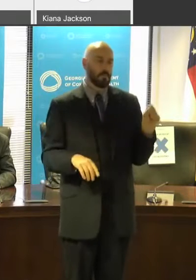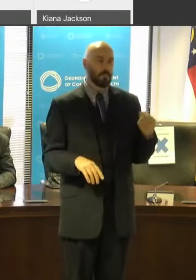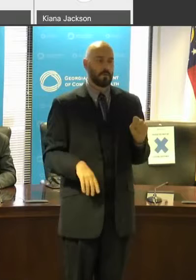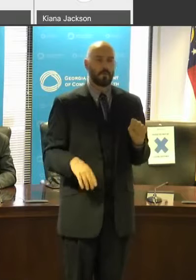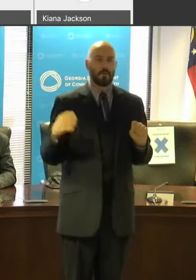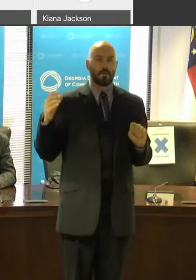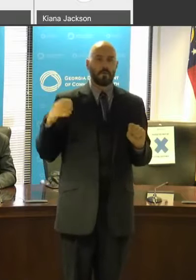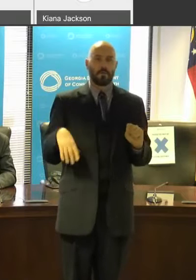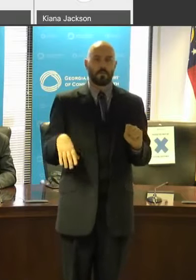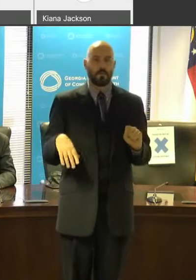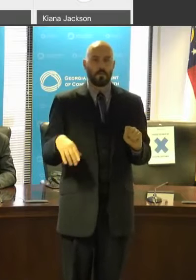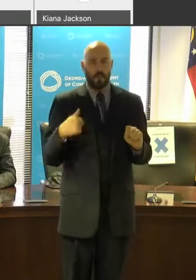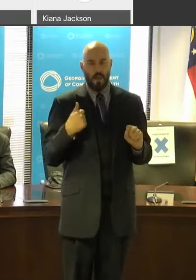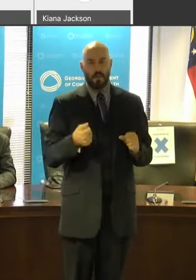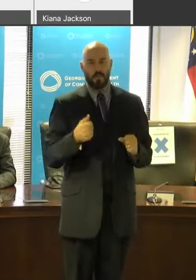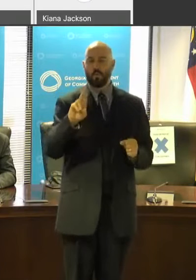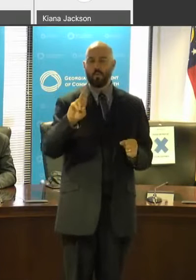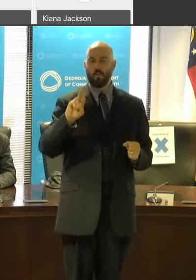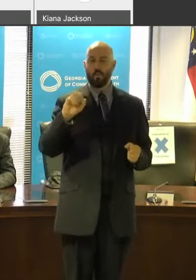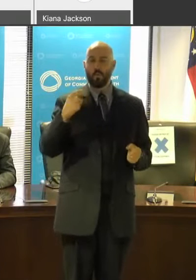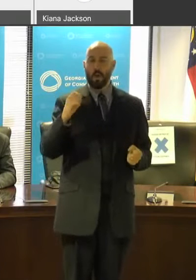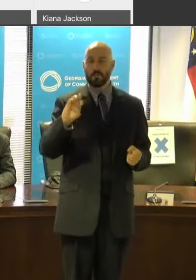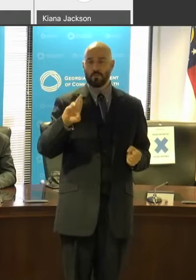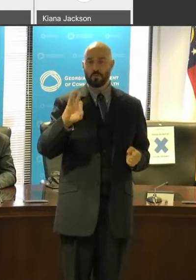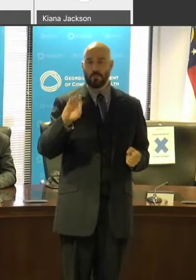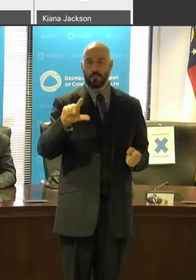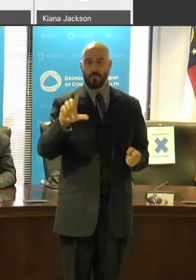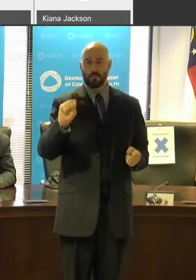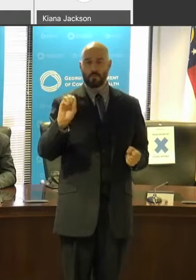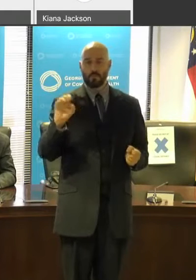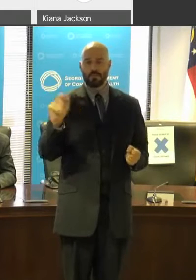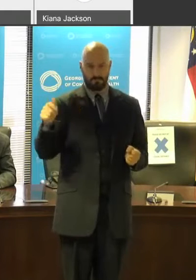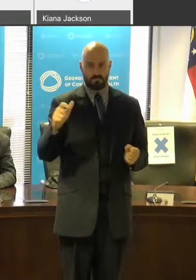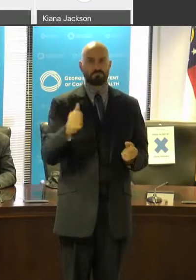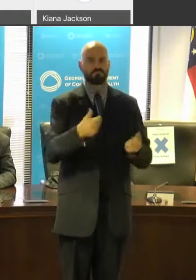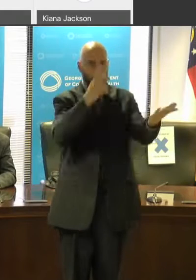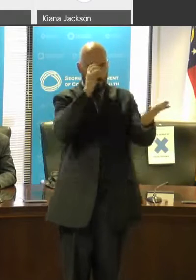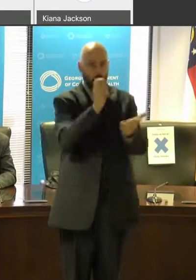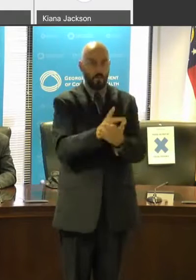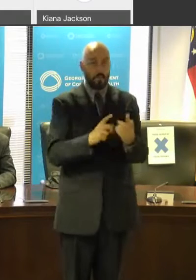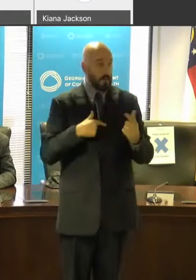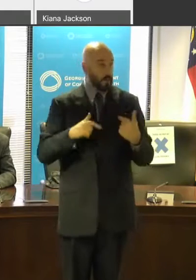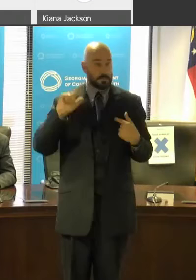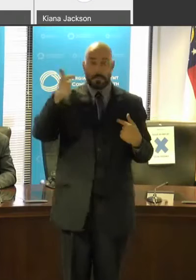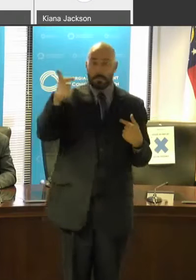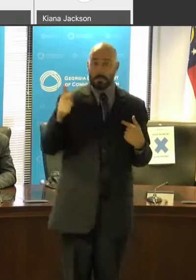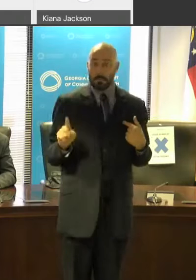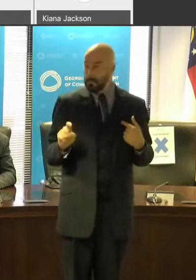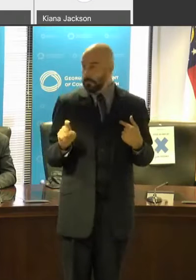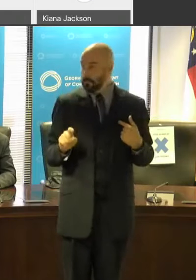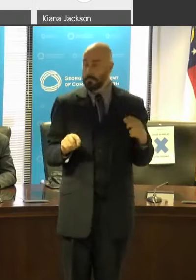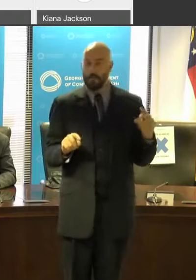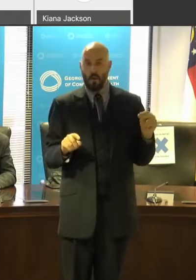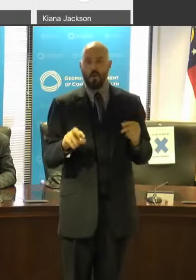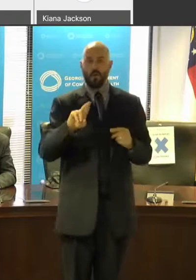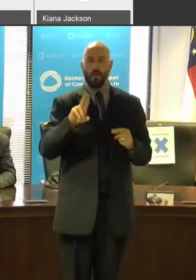approval. Roger Folsom has moved for approval. Is there a second to that motion? Russell Crutchfield, second. Russell